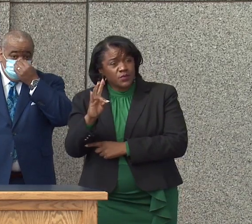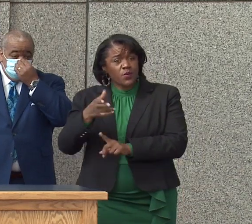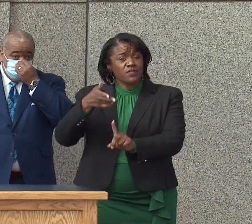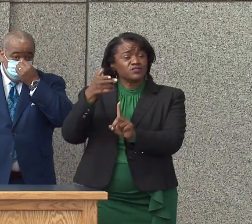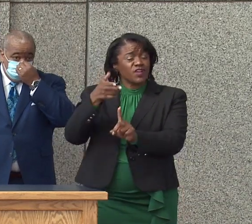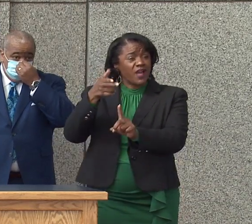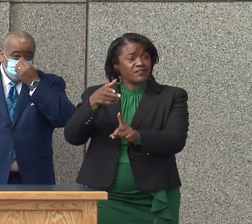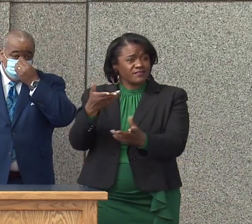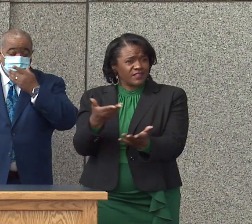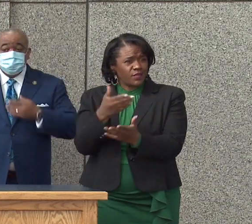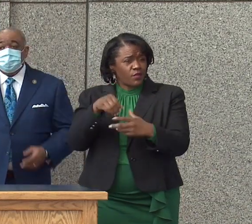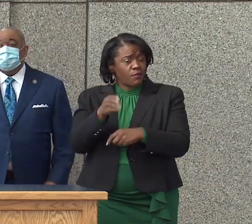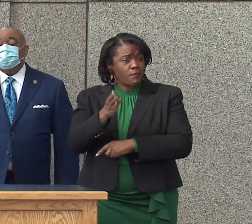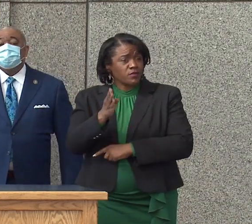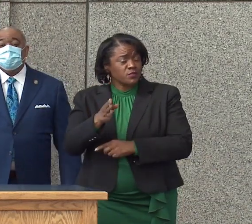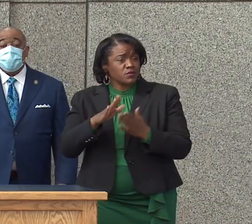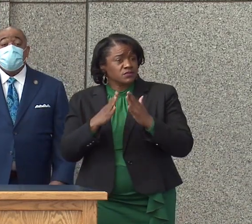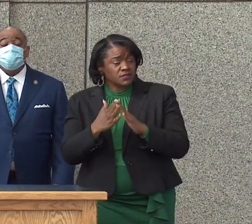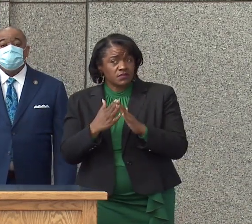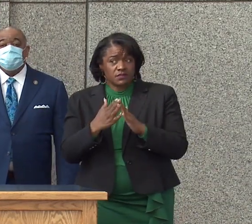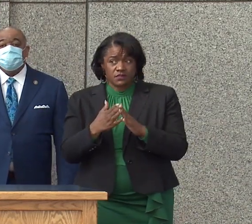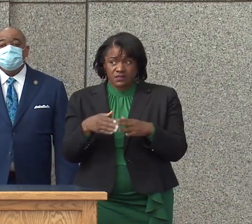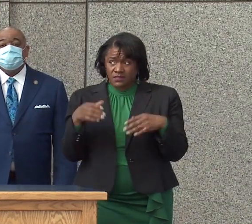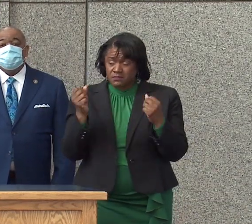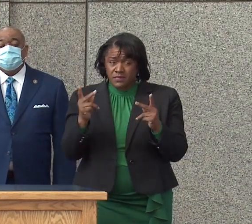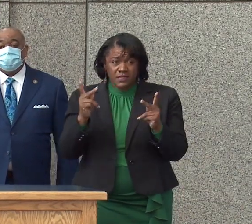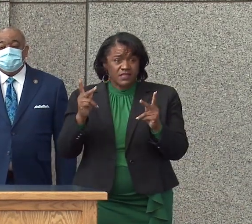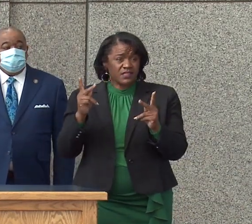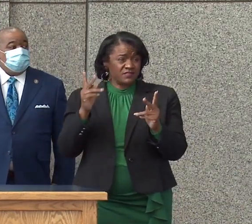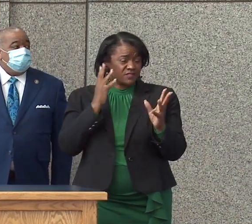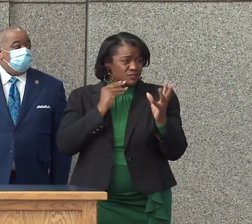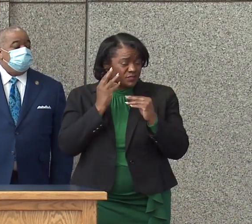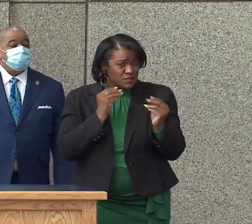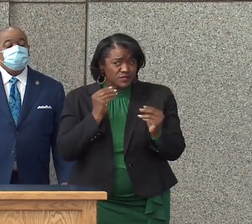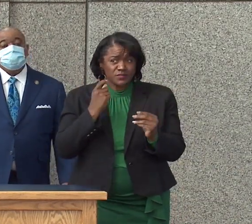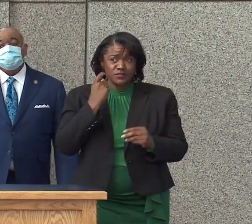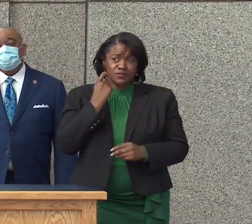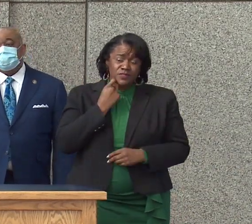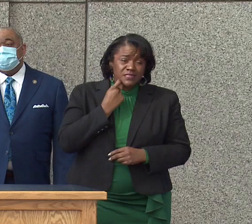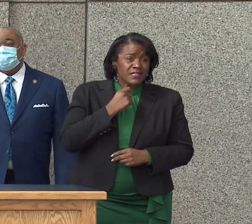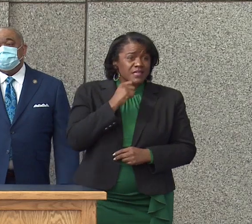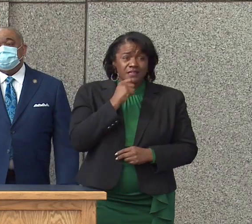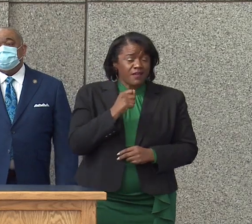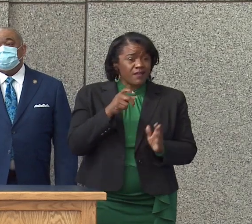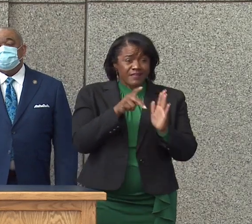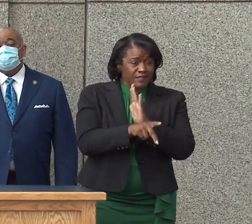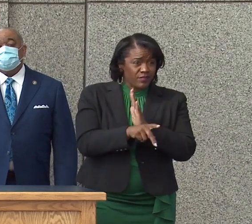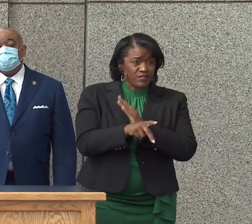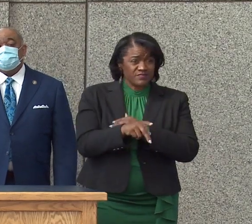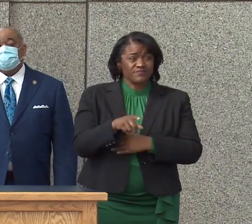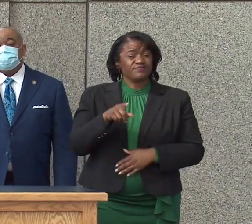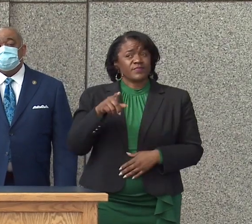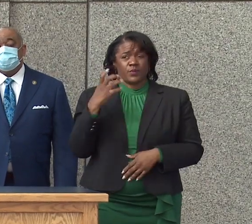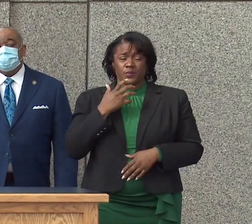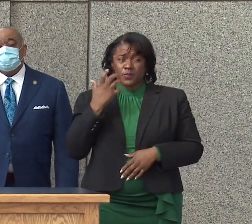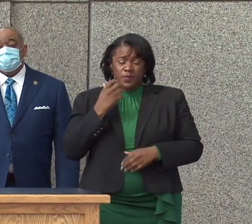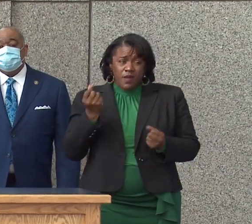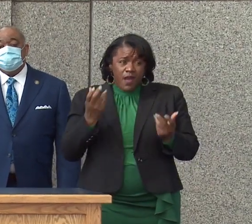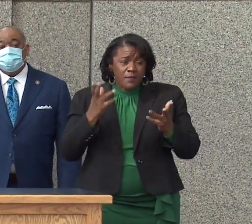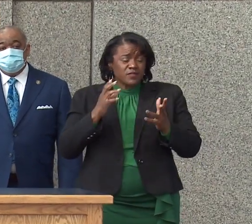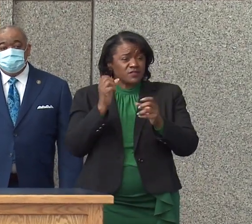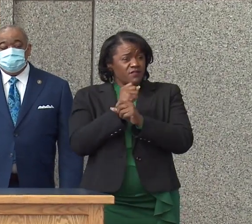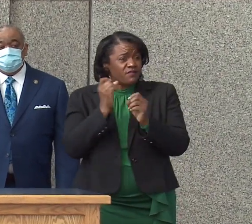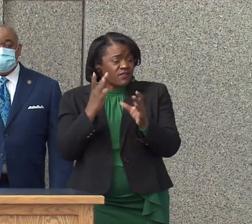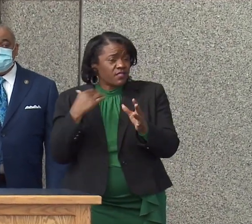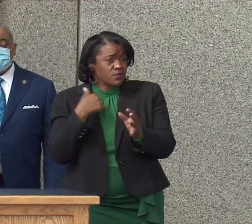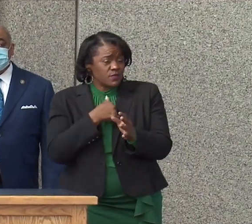shot here in Baltimore City. While many of the shootings that we've experienced in recent days were non-fatal, the sheer amount of violence that